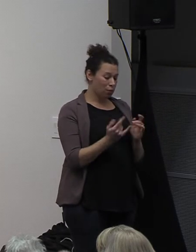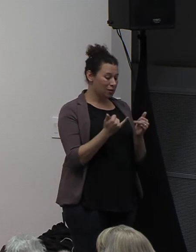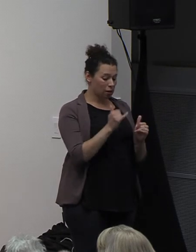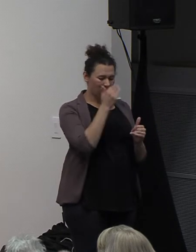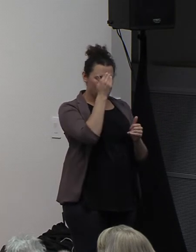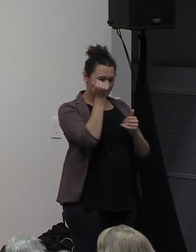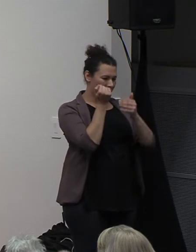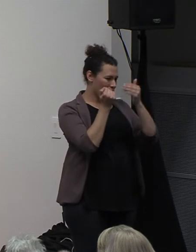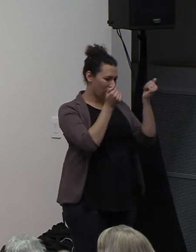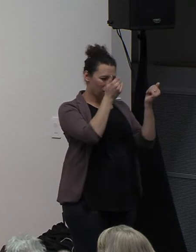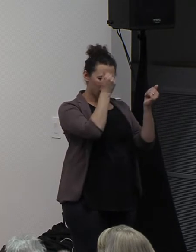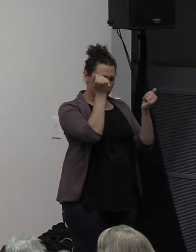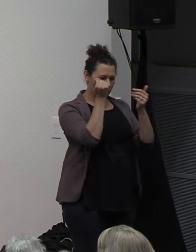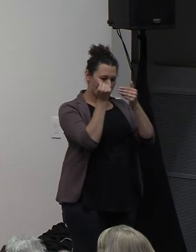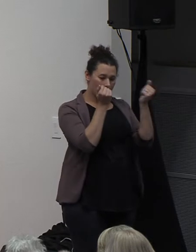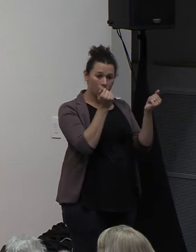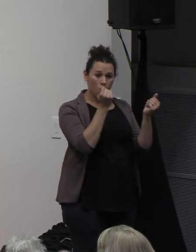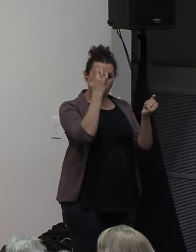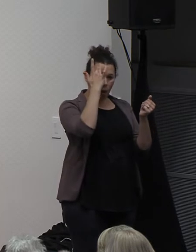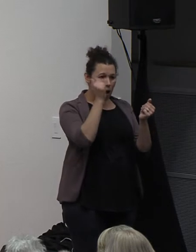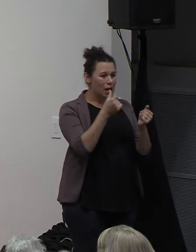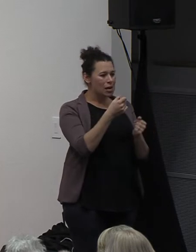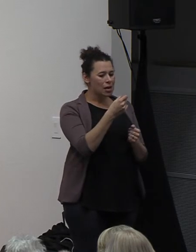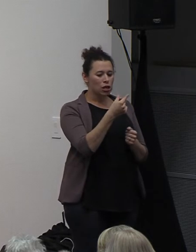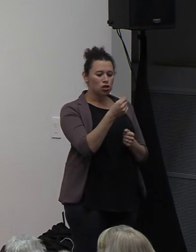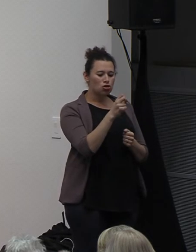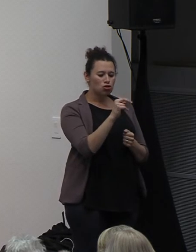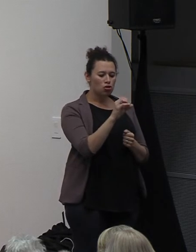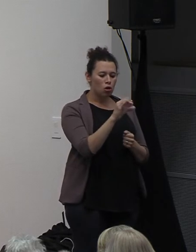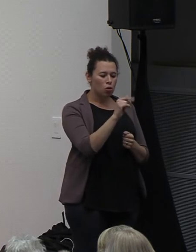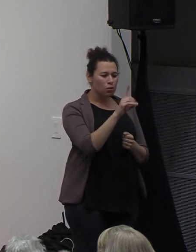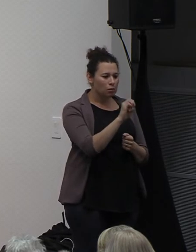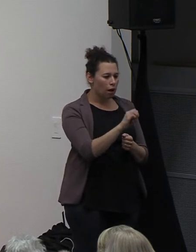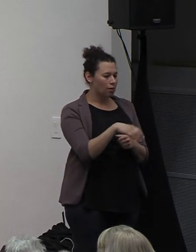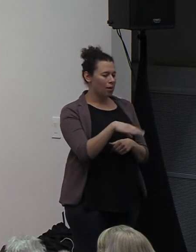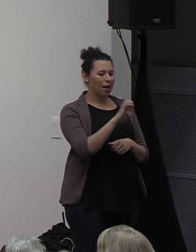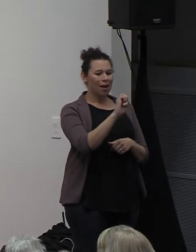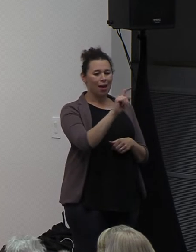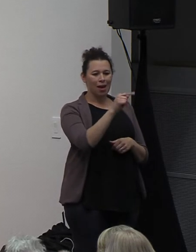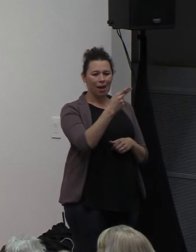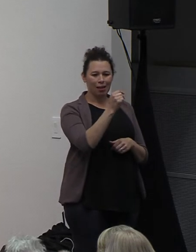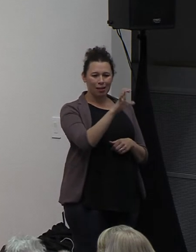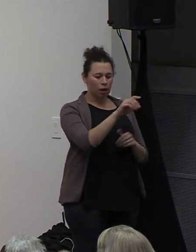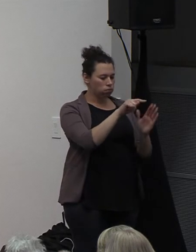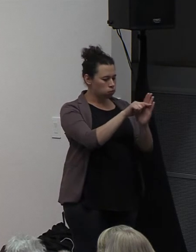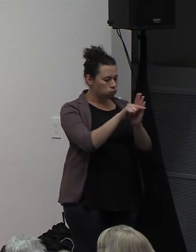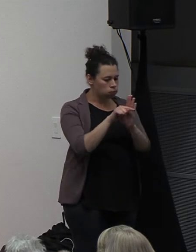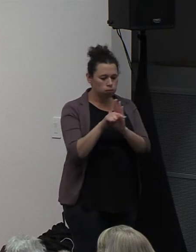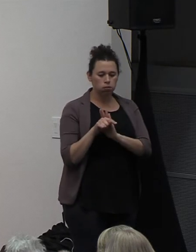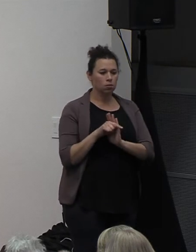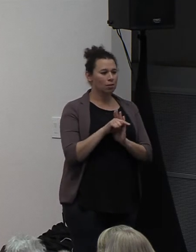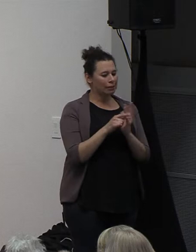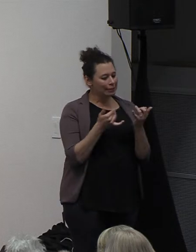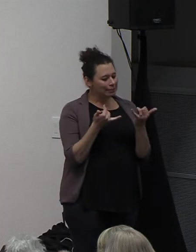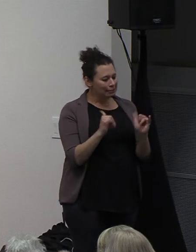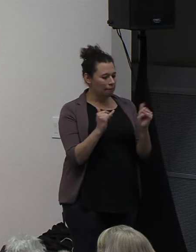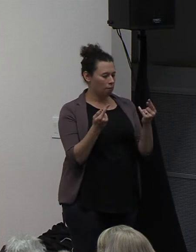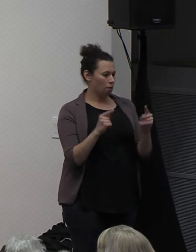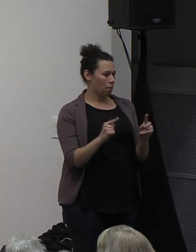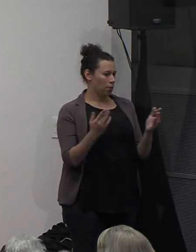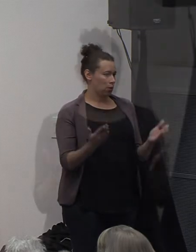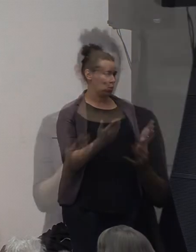Genocides, crimes against humanity, war crimes, ethnic cleansing, mass killings are still happening in our world